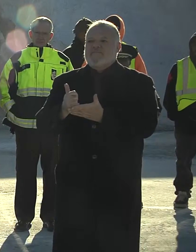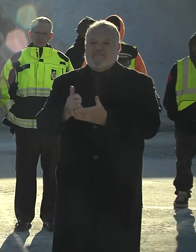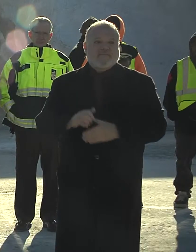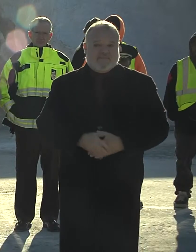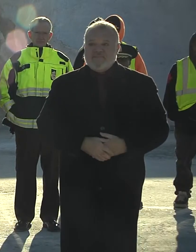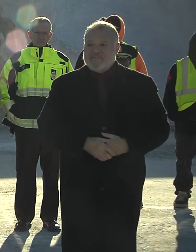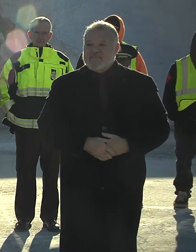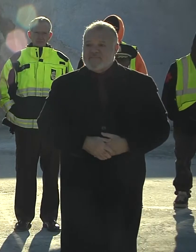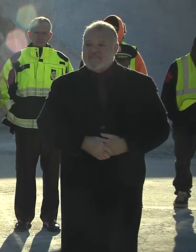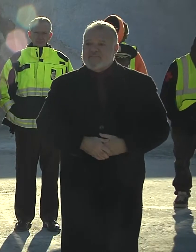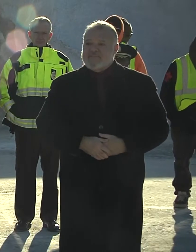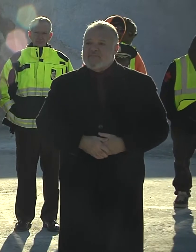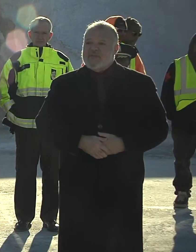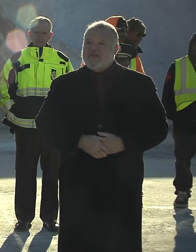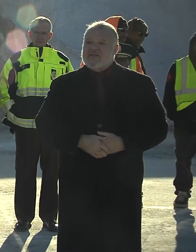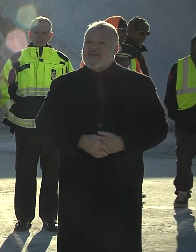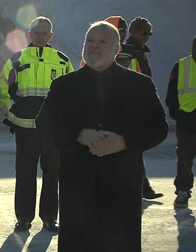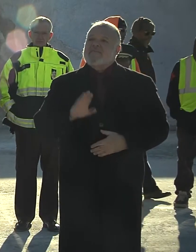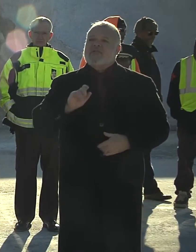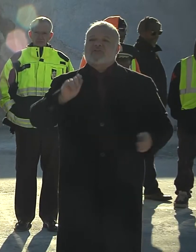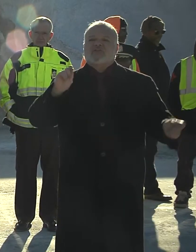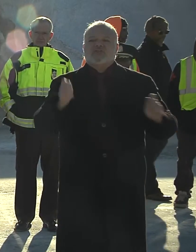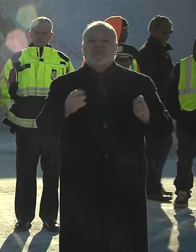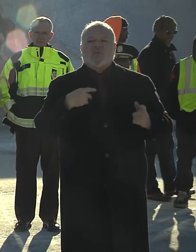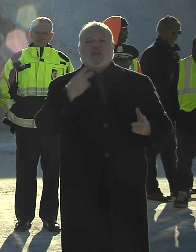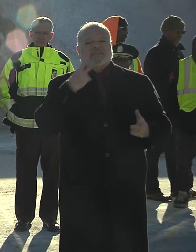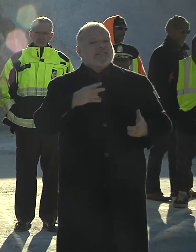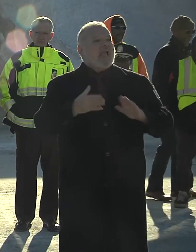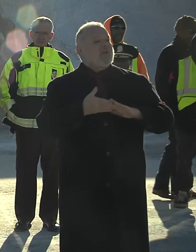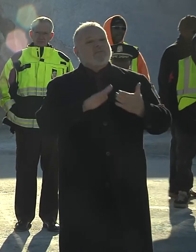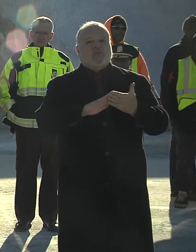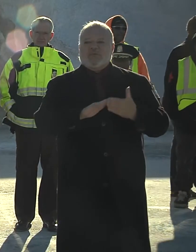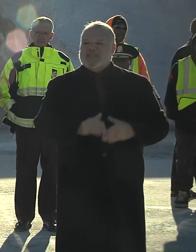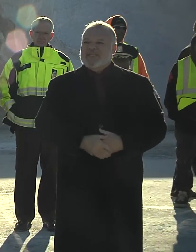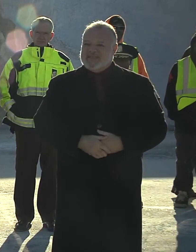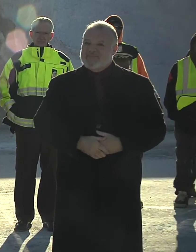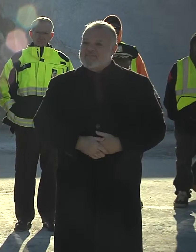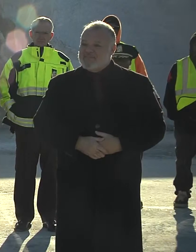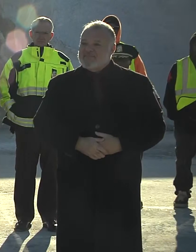community. You can sign the Civic Power Pledge by visiting